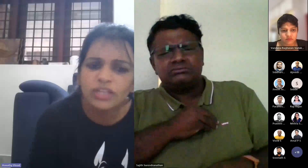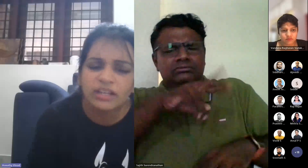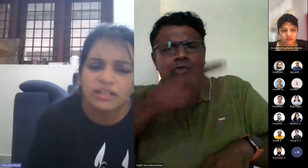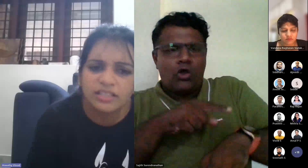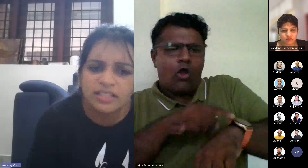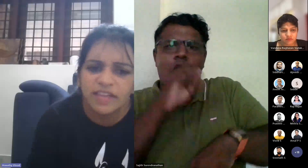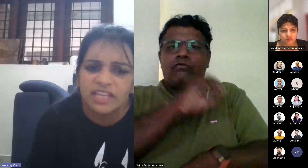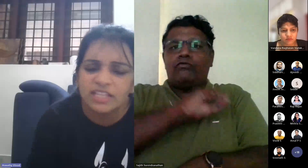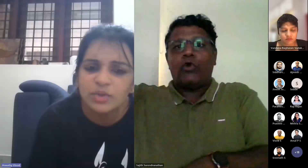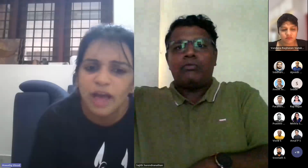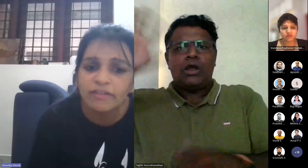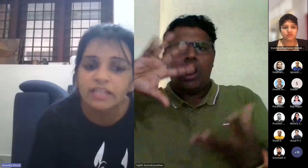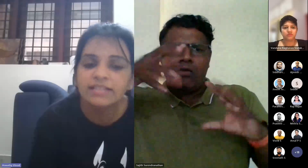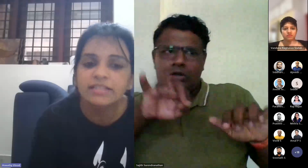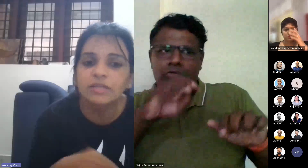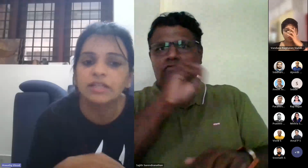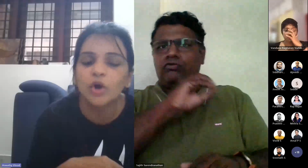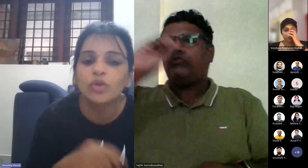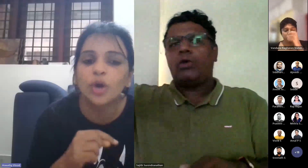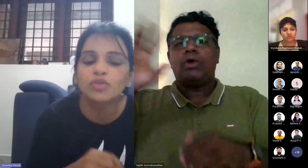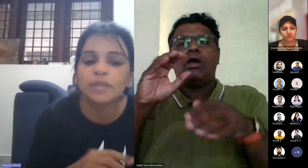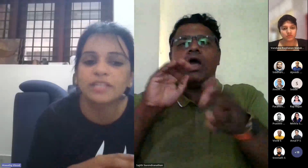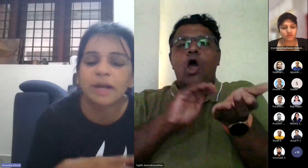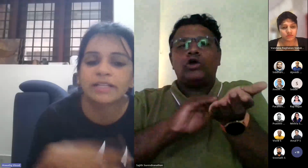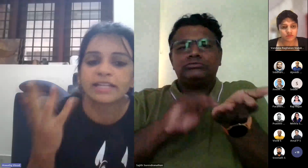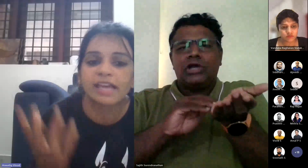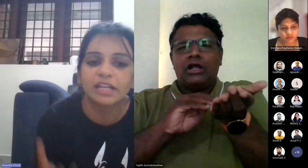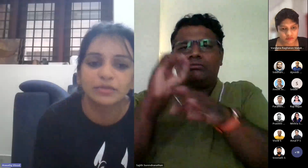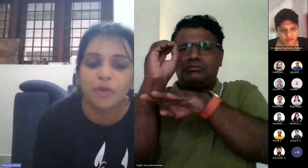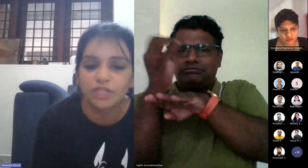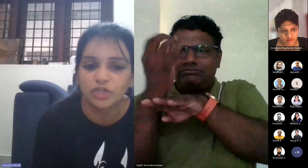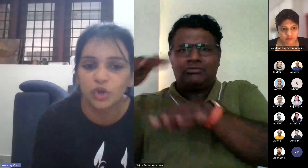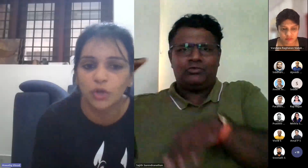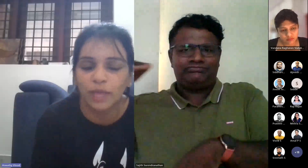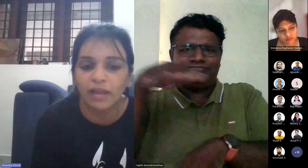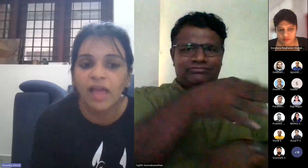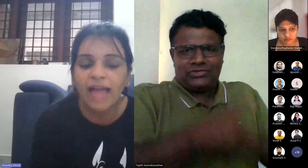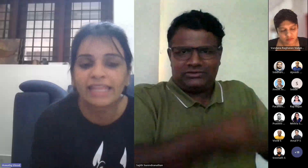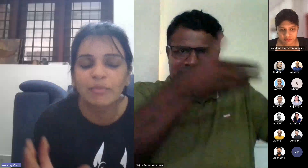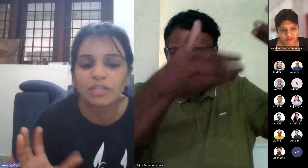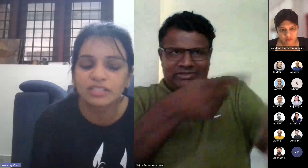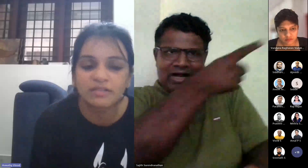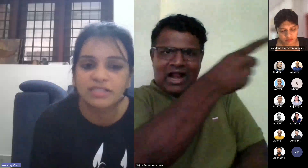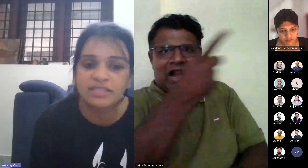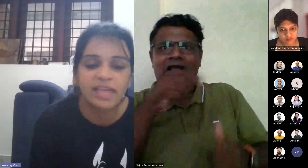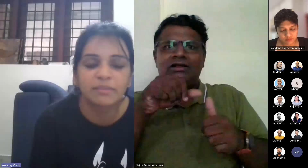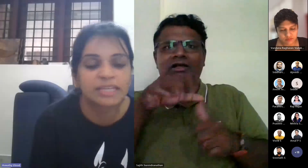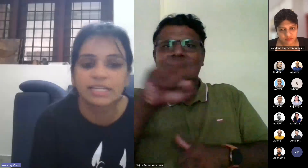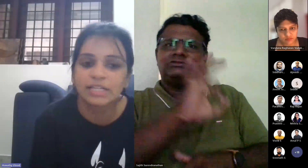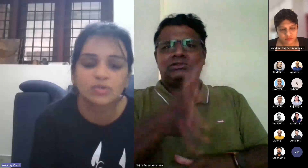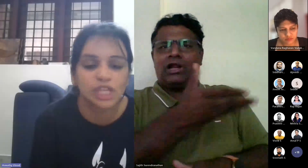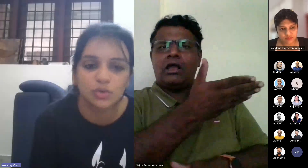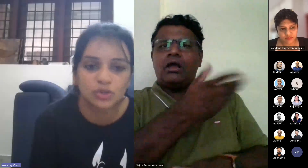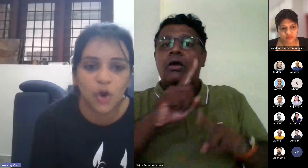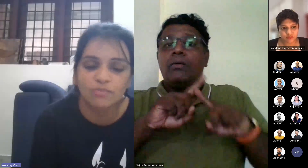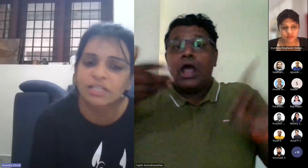you know there are it's very easy. You have on your watch, you press a button and they are informed that you're not well, and the ambulance service is there